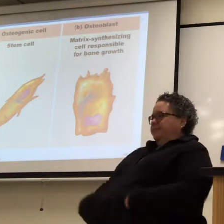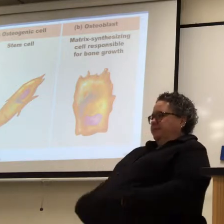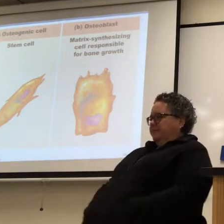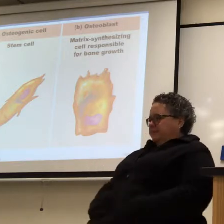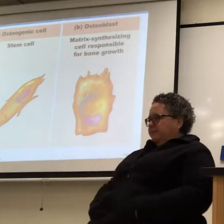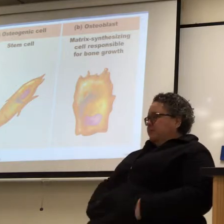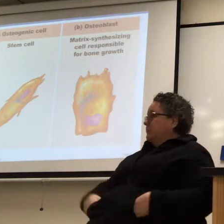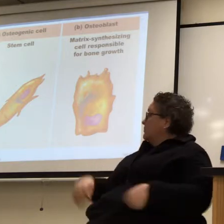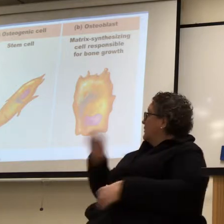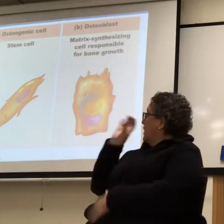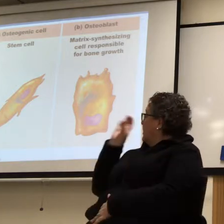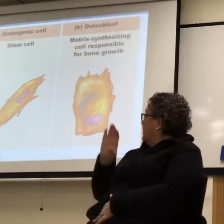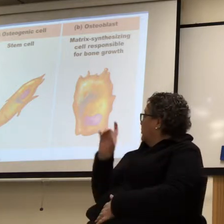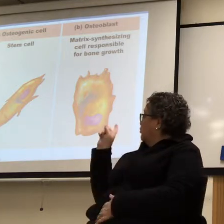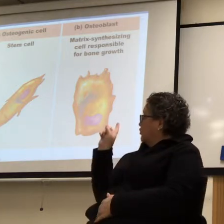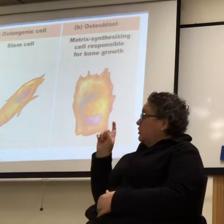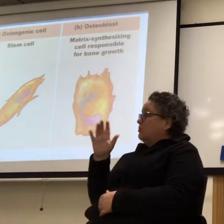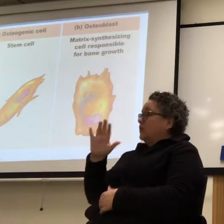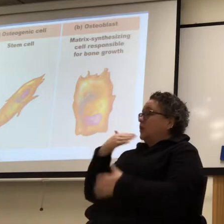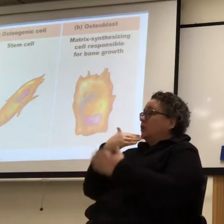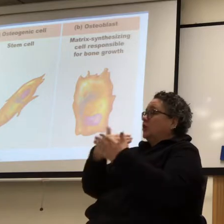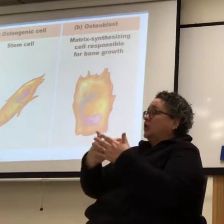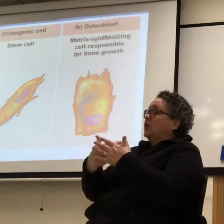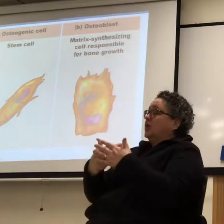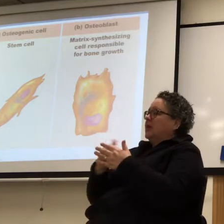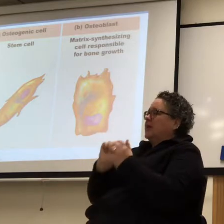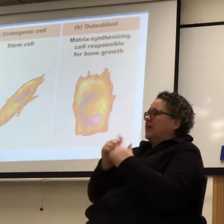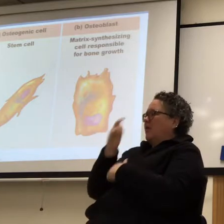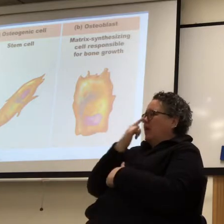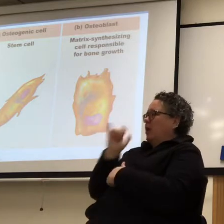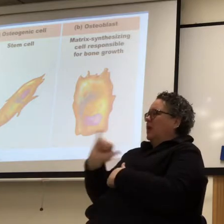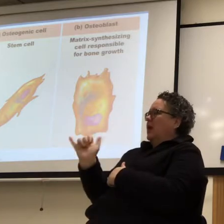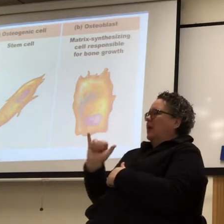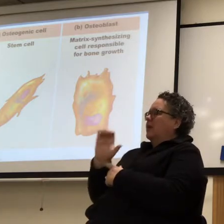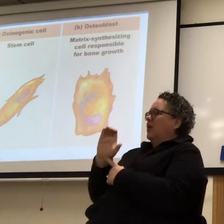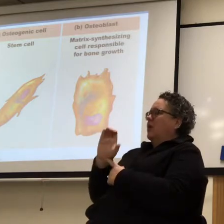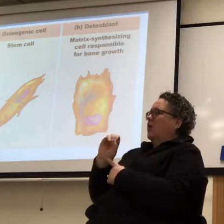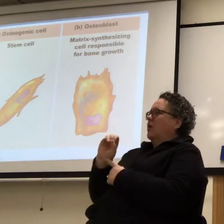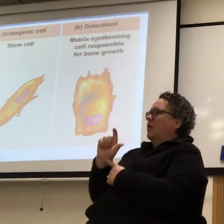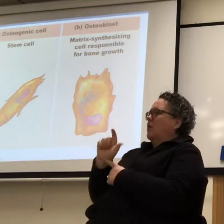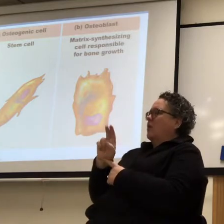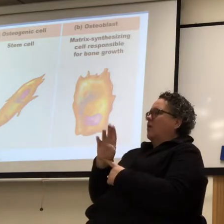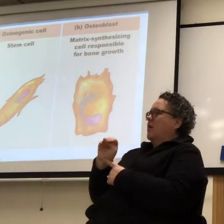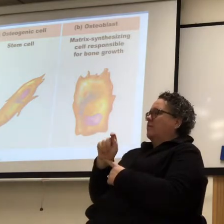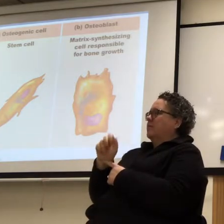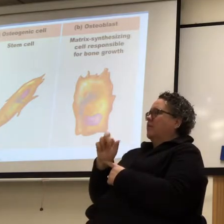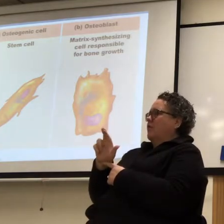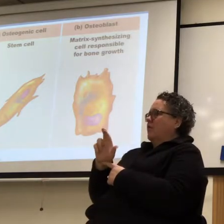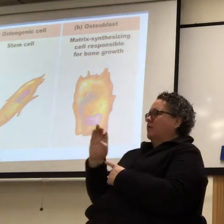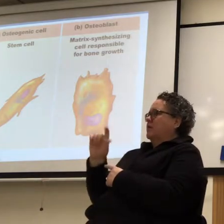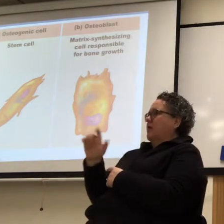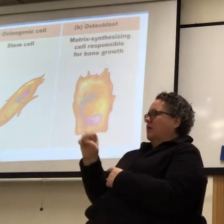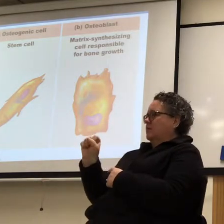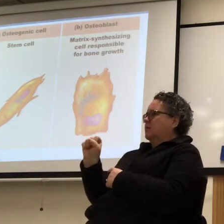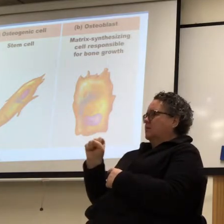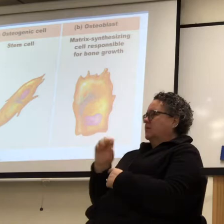And the picture is a pretty good, it's how they look like. They're columnar cells, osteoblasts.